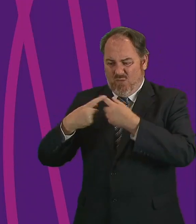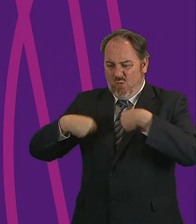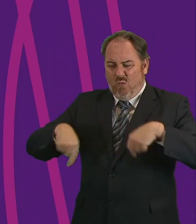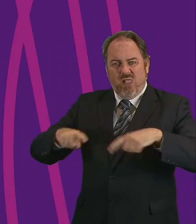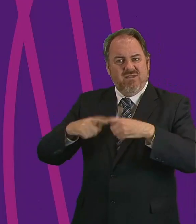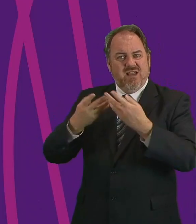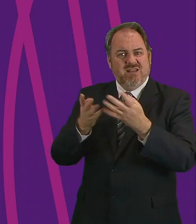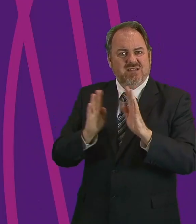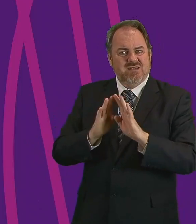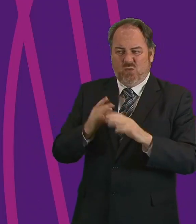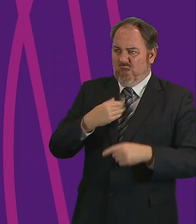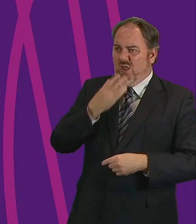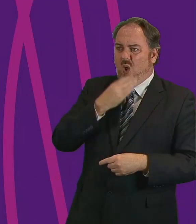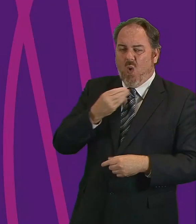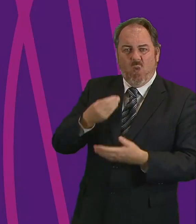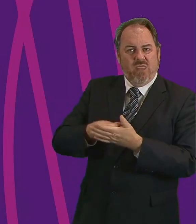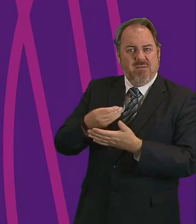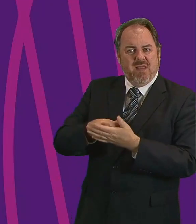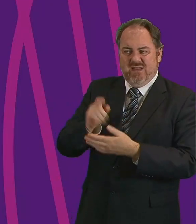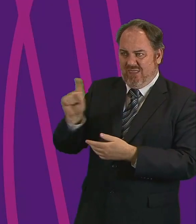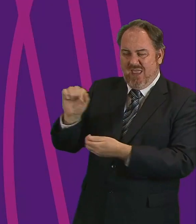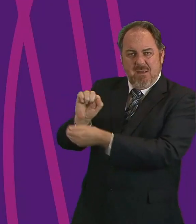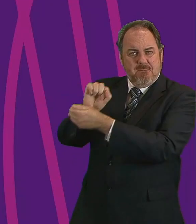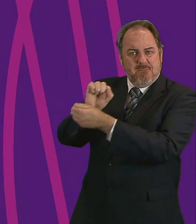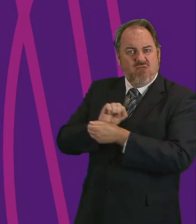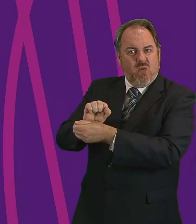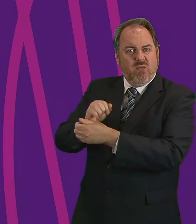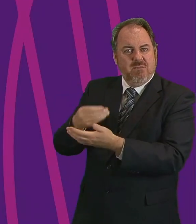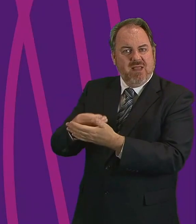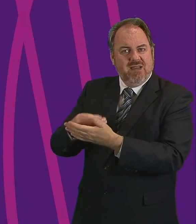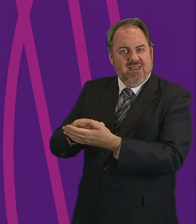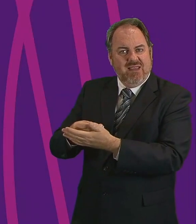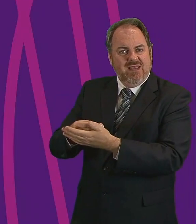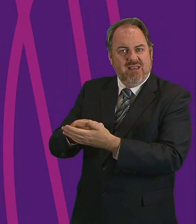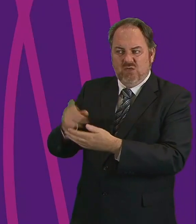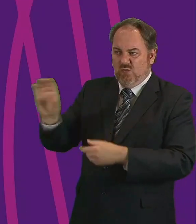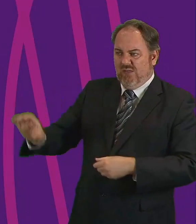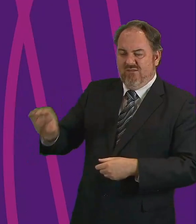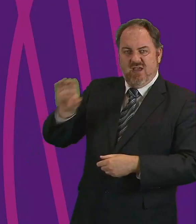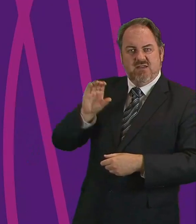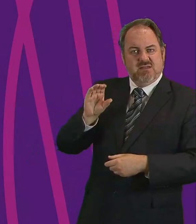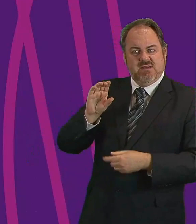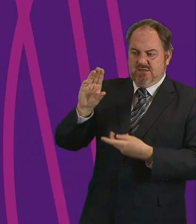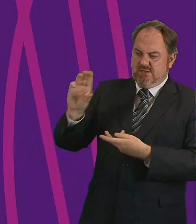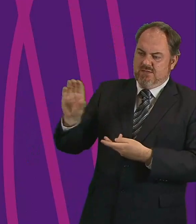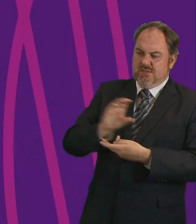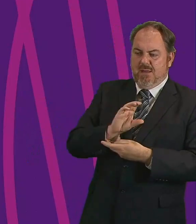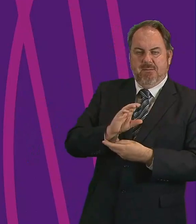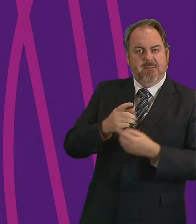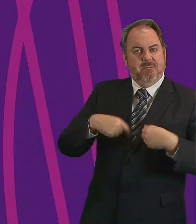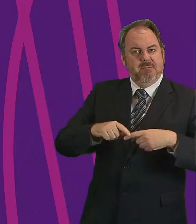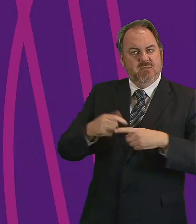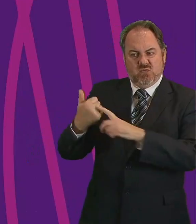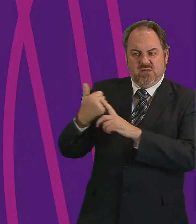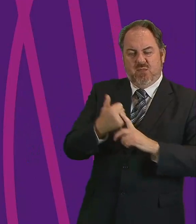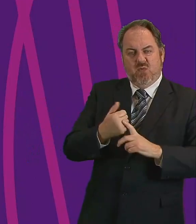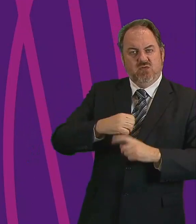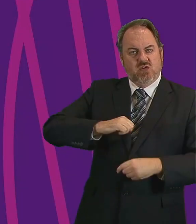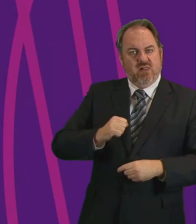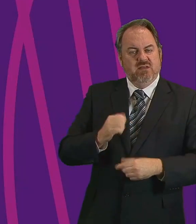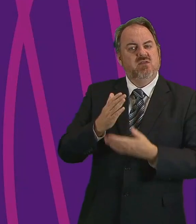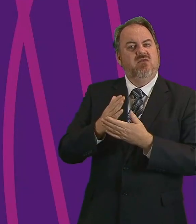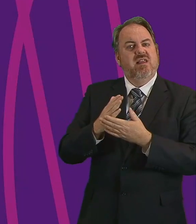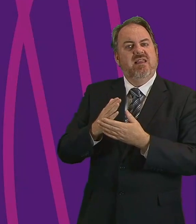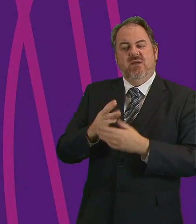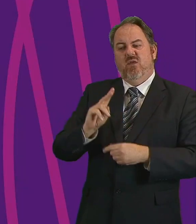both provide the powers but also provide absolute certainty when making financial announcements. The announcement from London on the 2nd